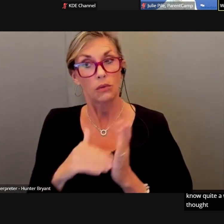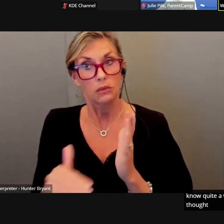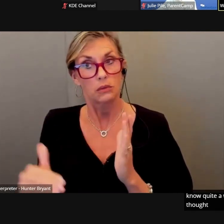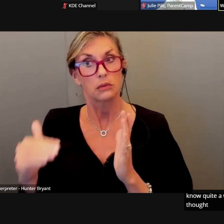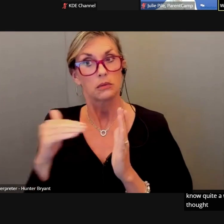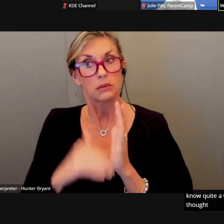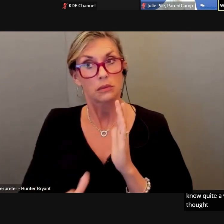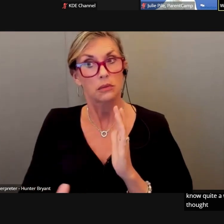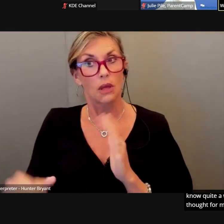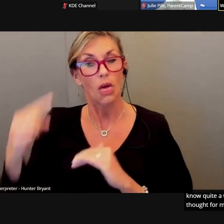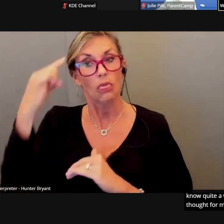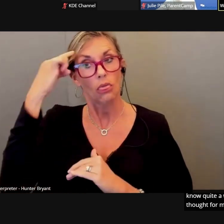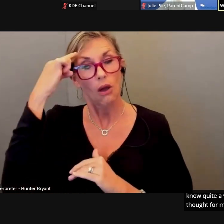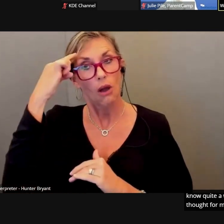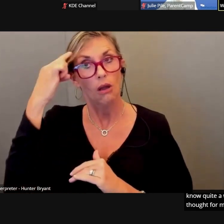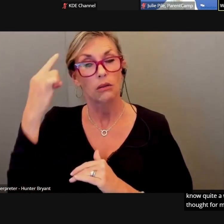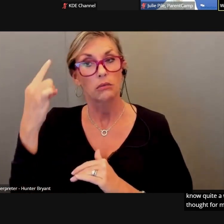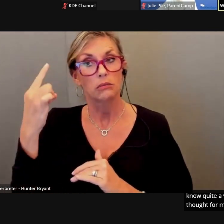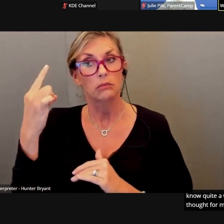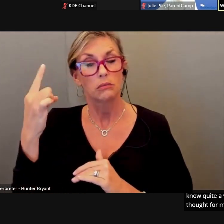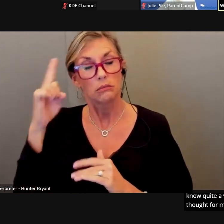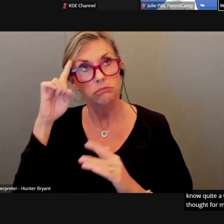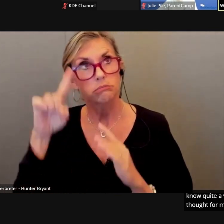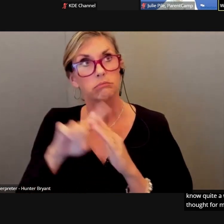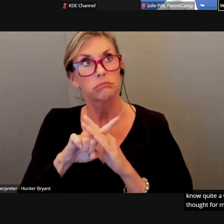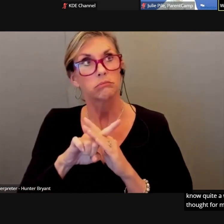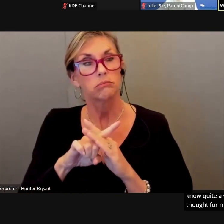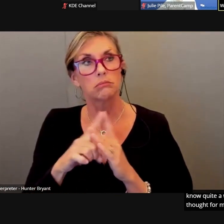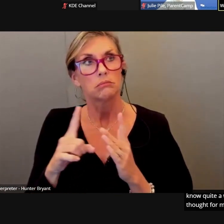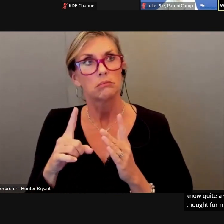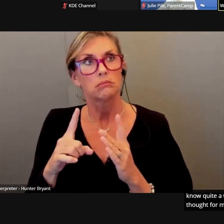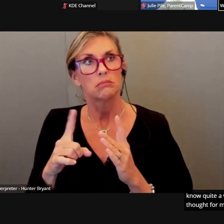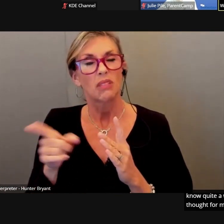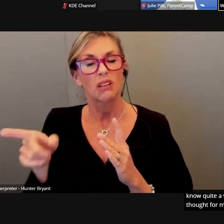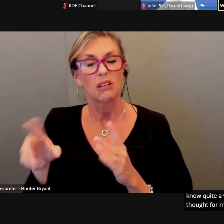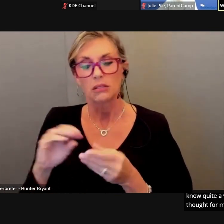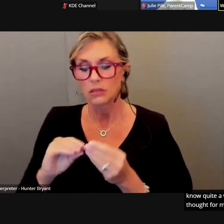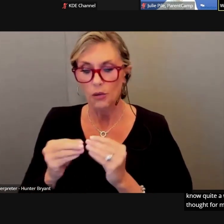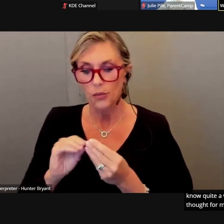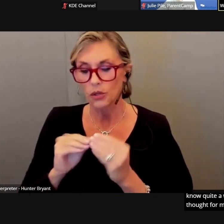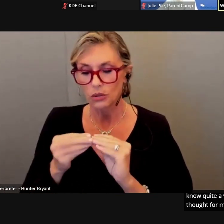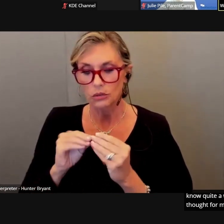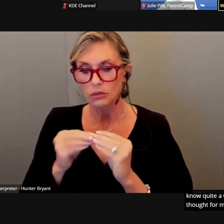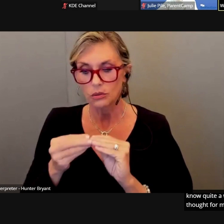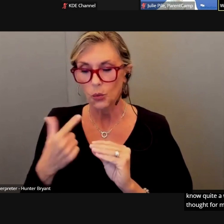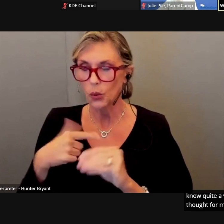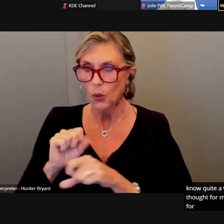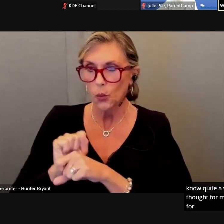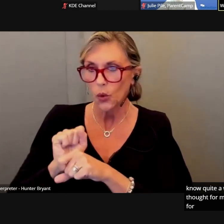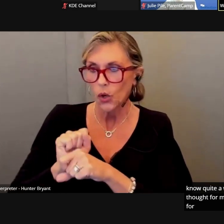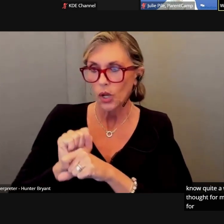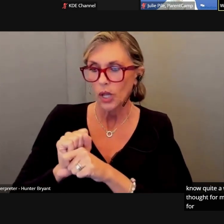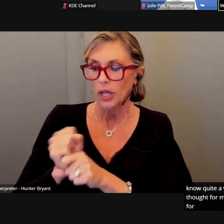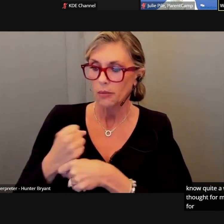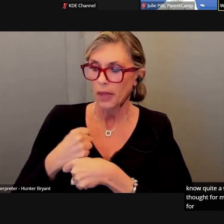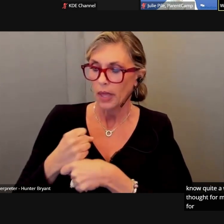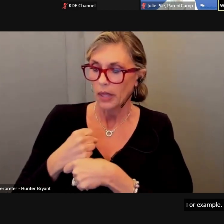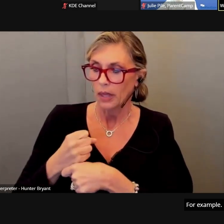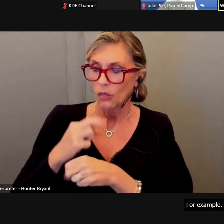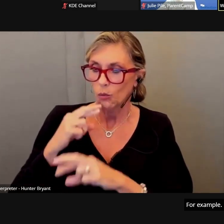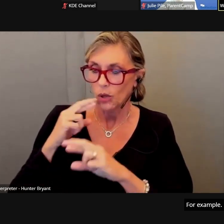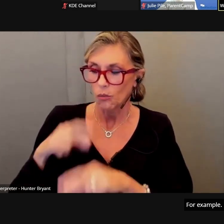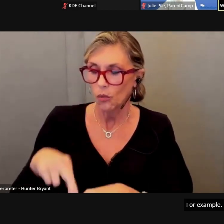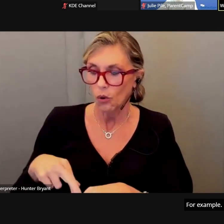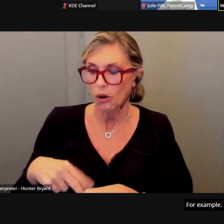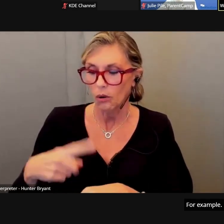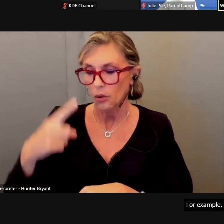for me as we worked to create the report. And I think that comes from a